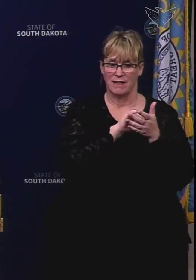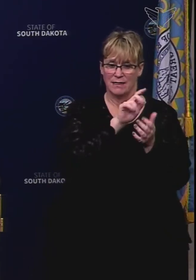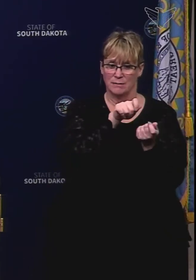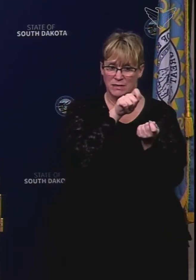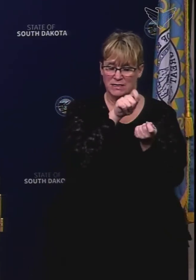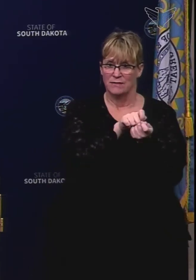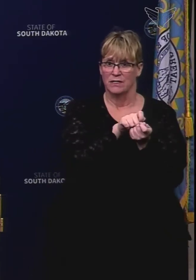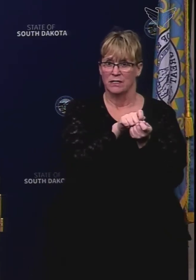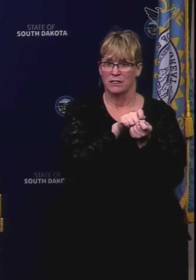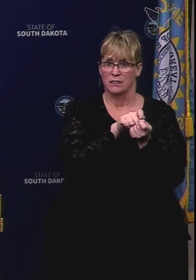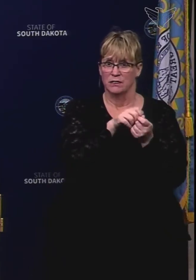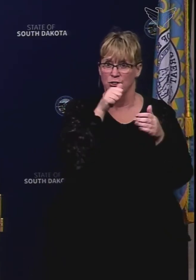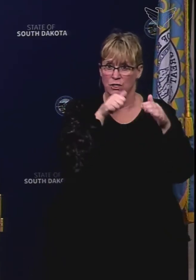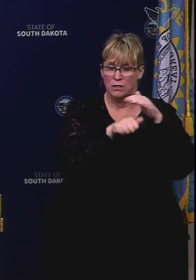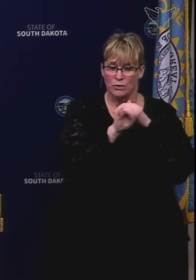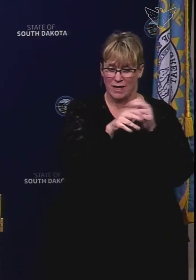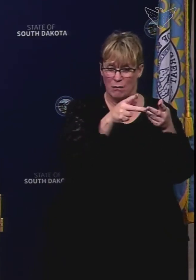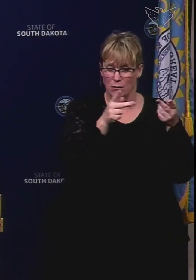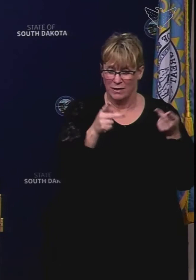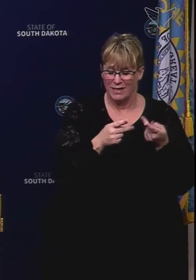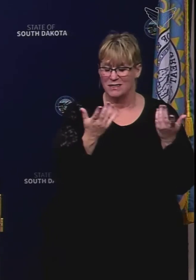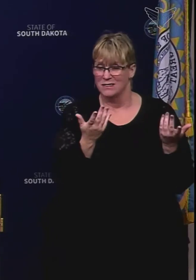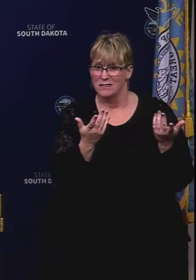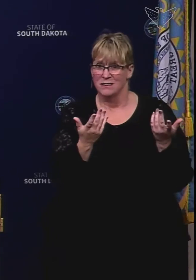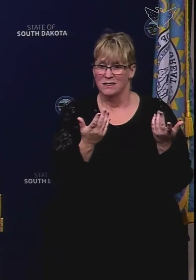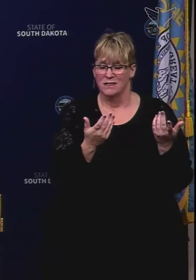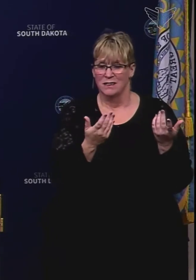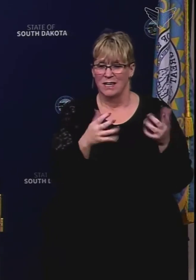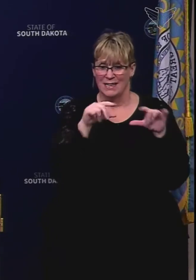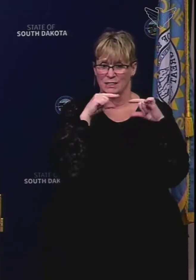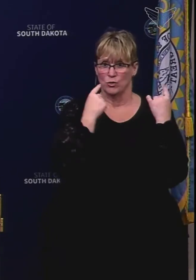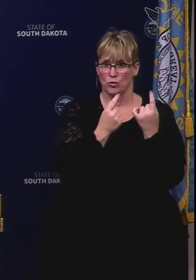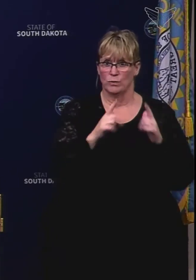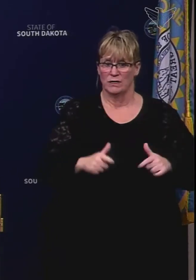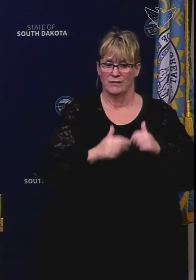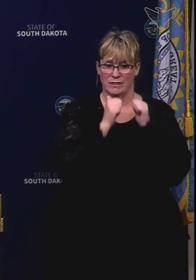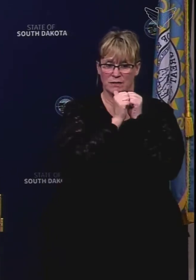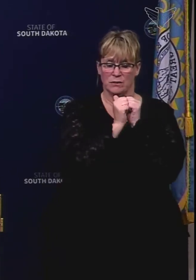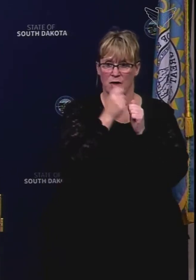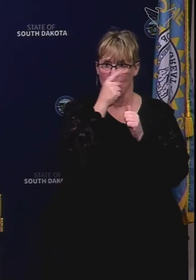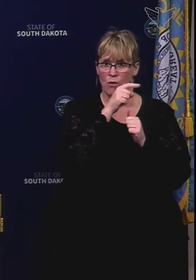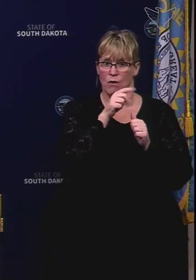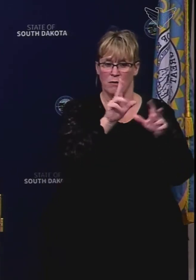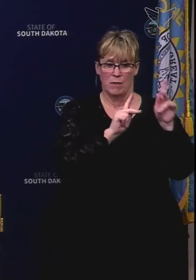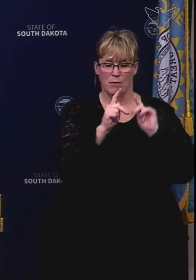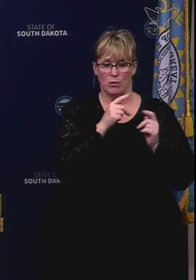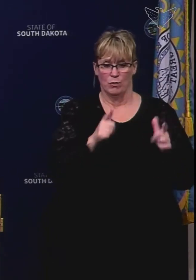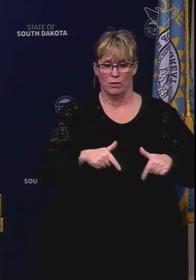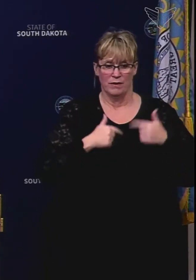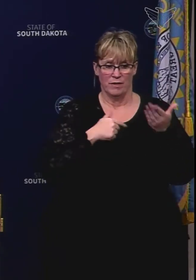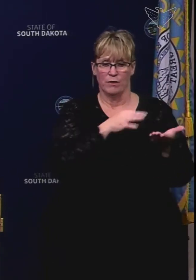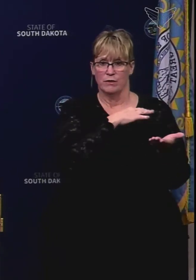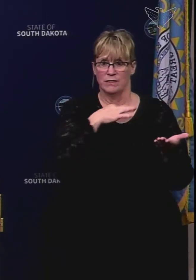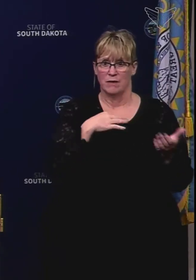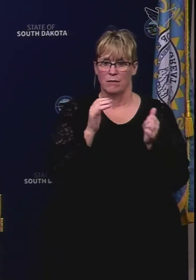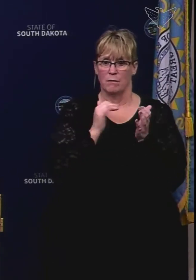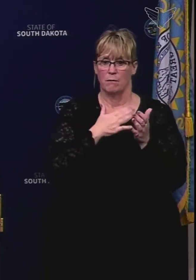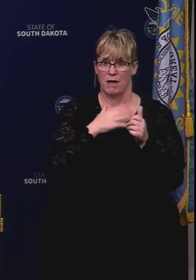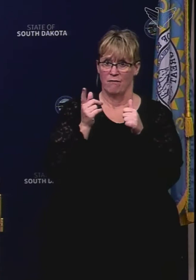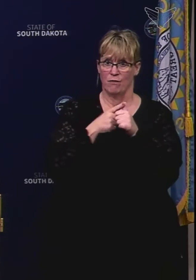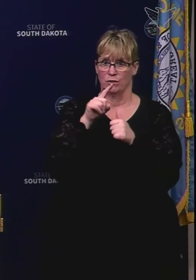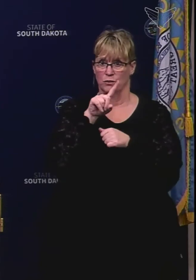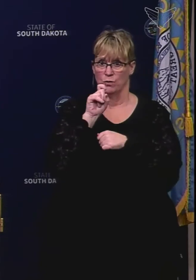specific shelter, since it is a group living situation for the residents and staff. And so that's the first question. And then